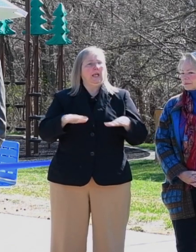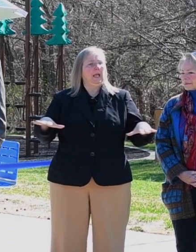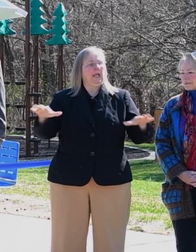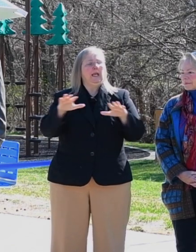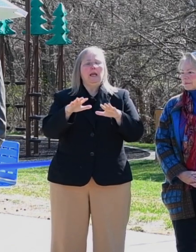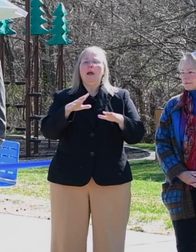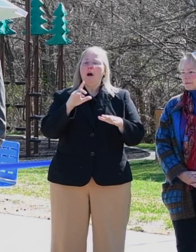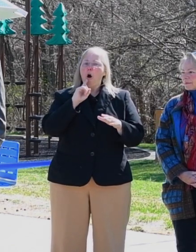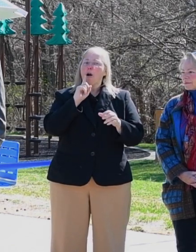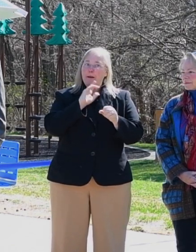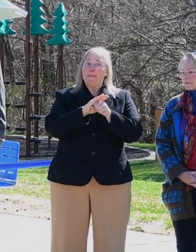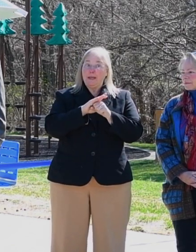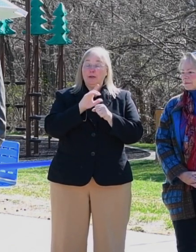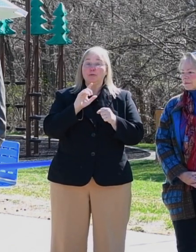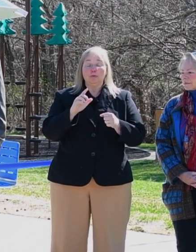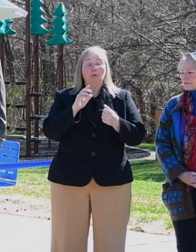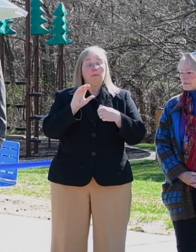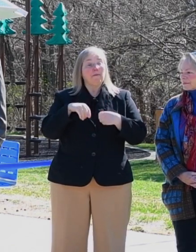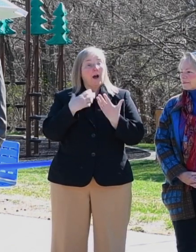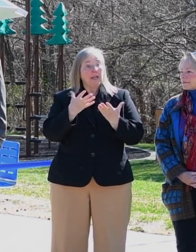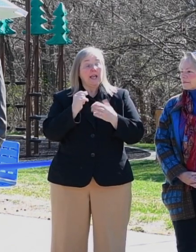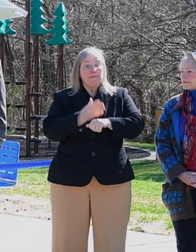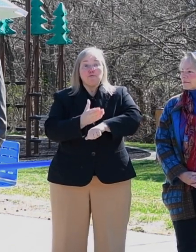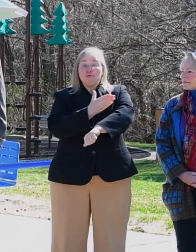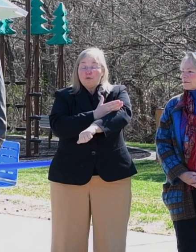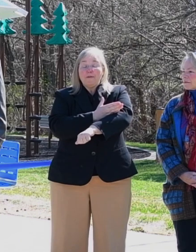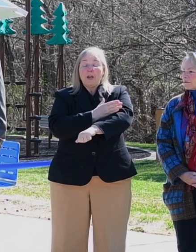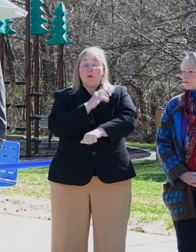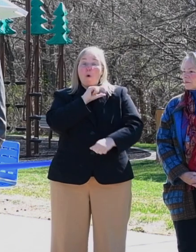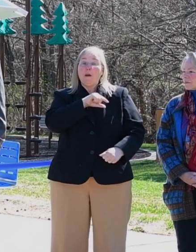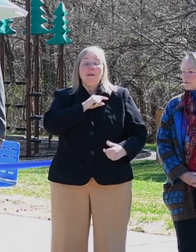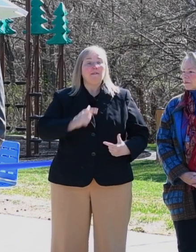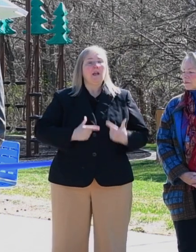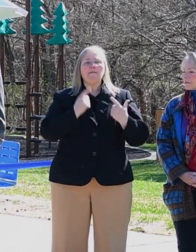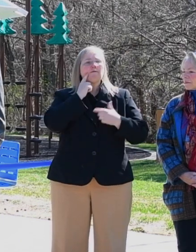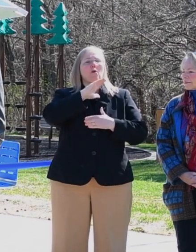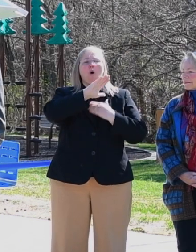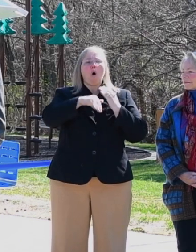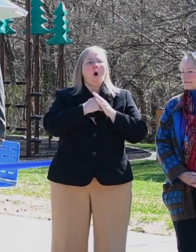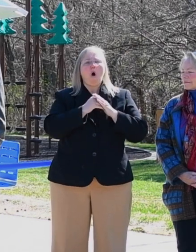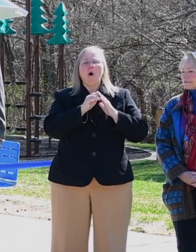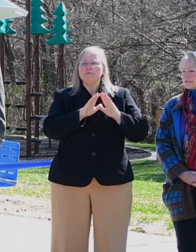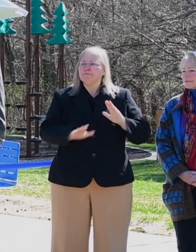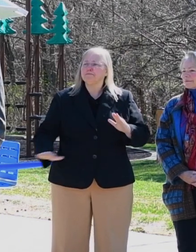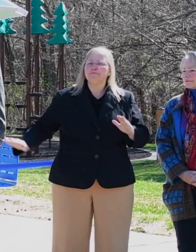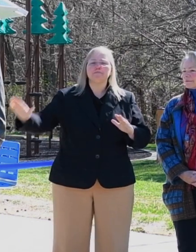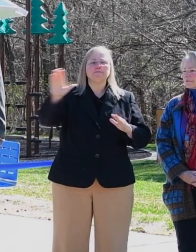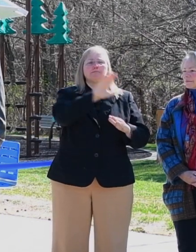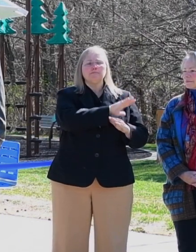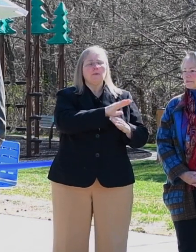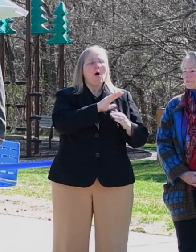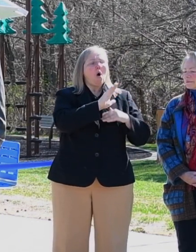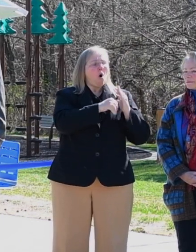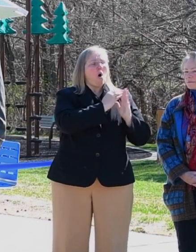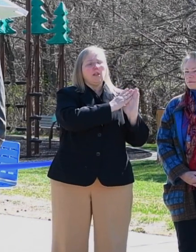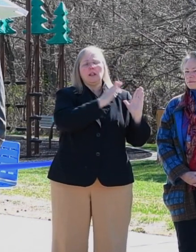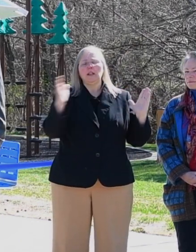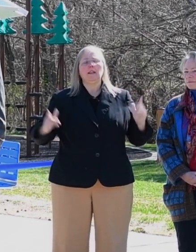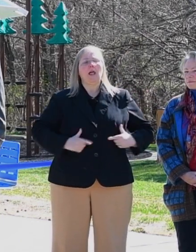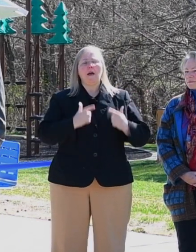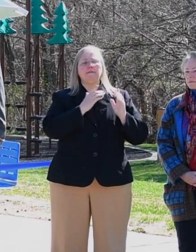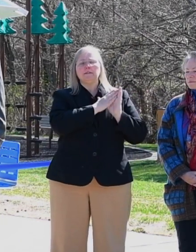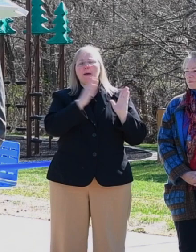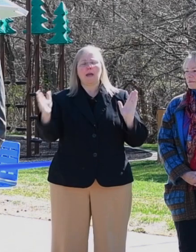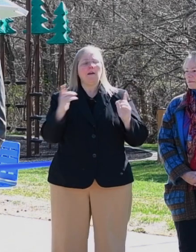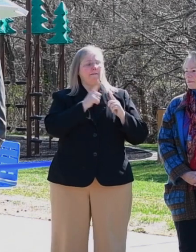to providing and improving the quality of life for all across the lifespan, from our very young to our